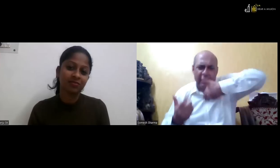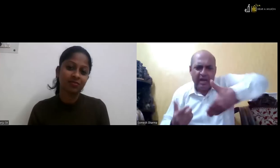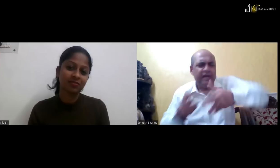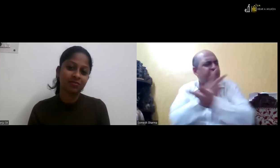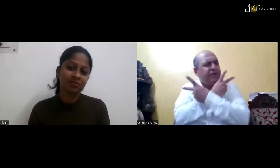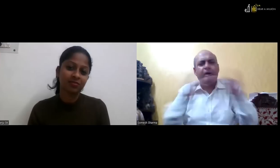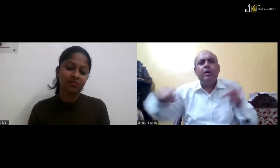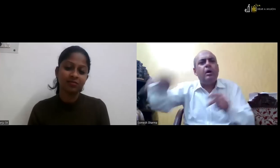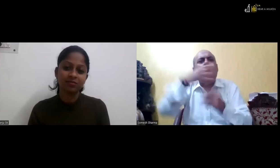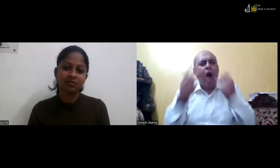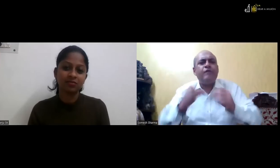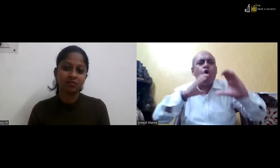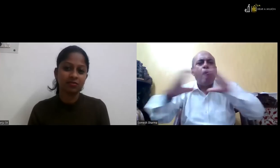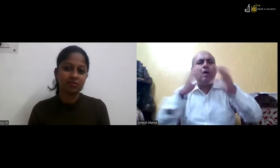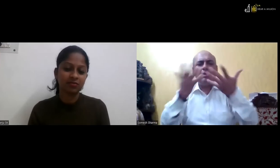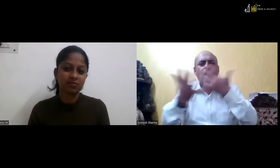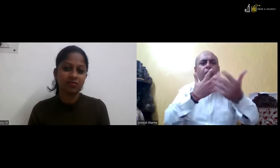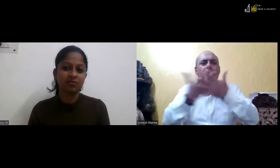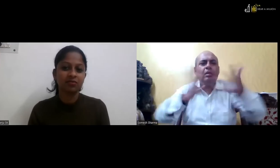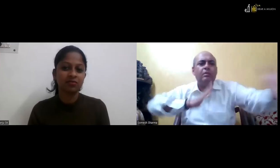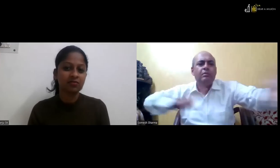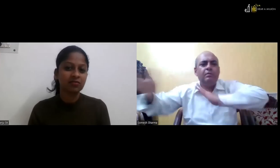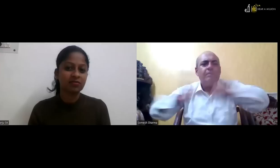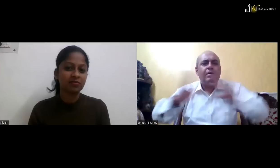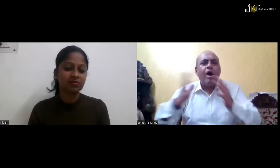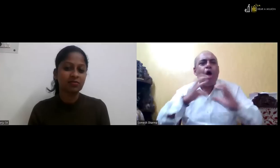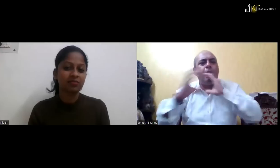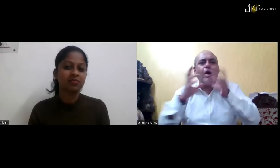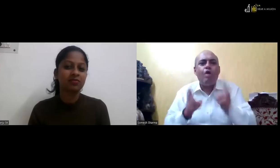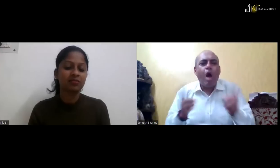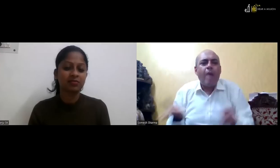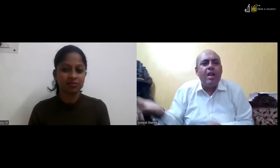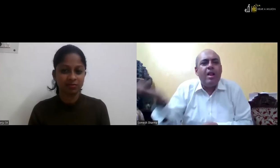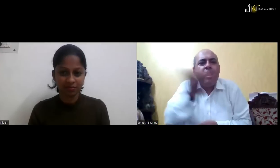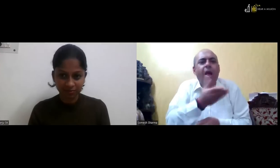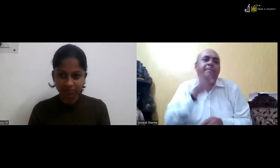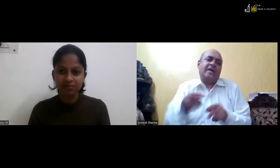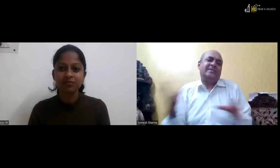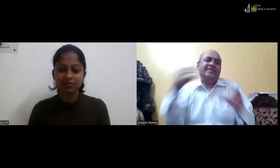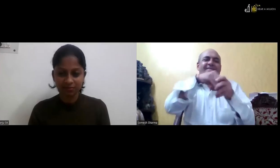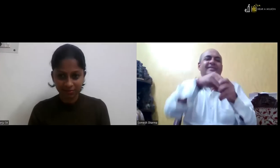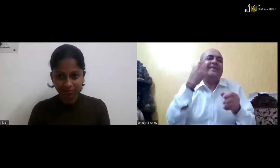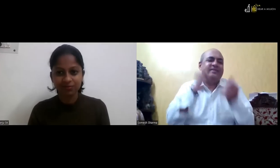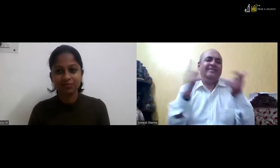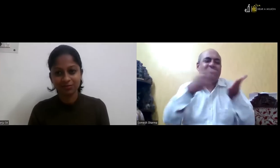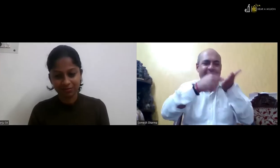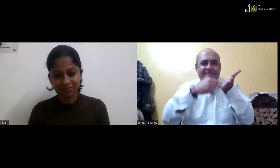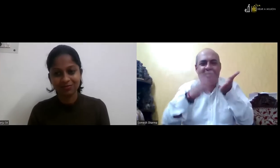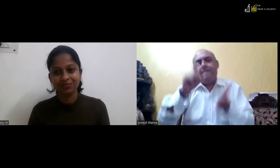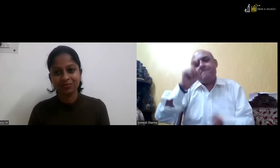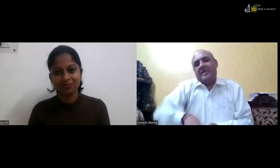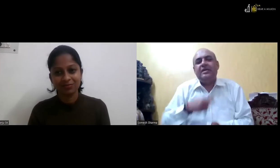maybe it can be different sports like volleyball or something else, but they communicate in sign language.